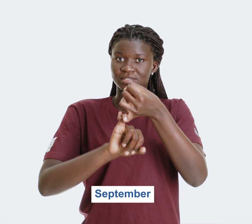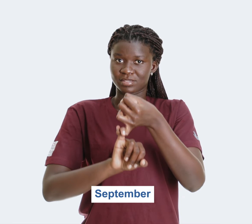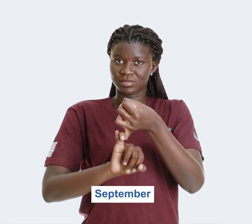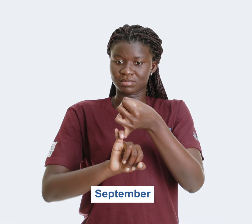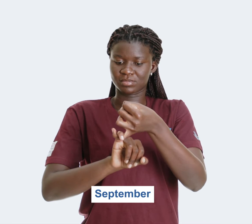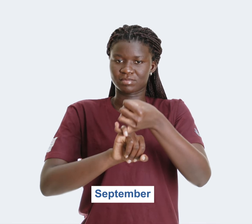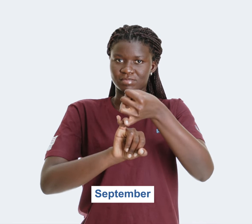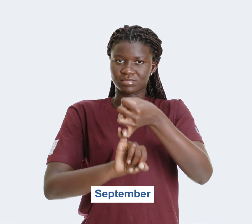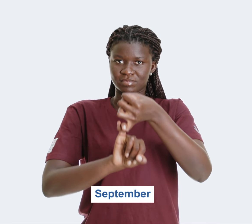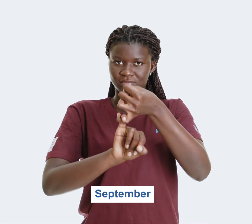September,